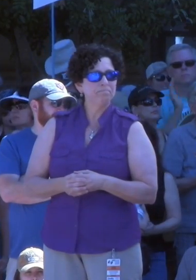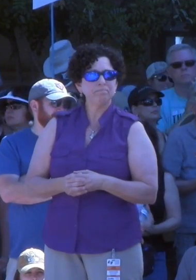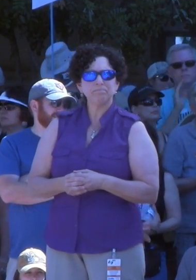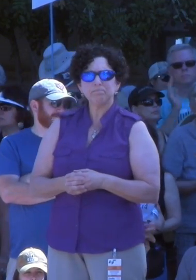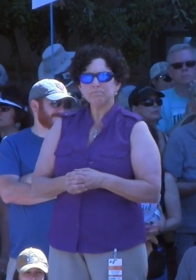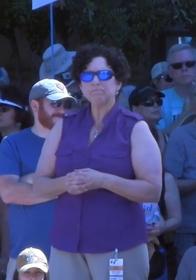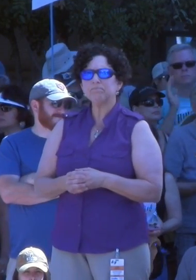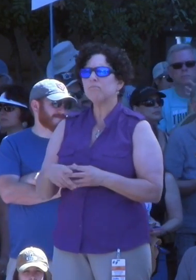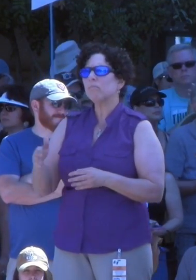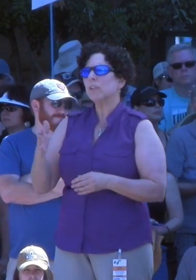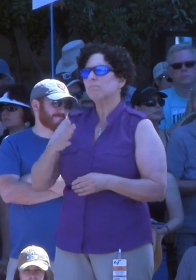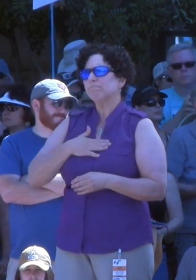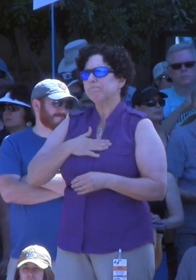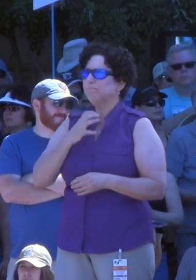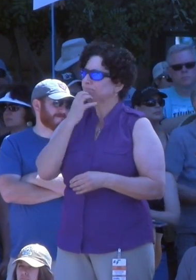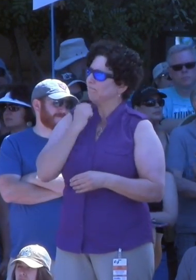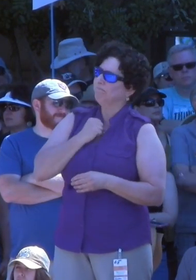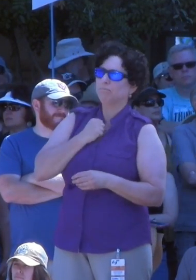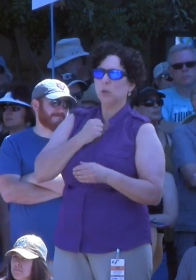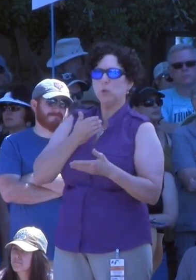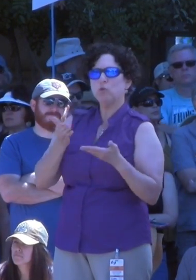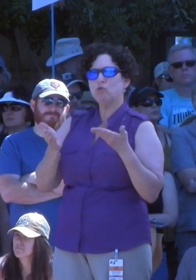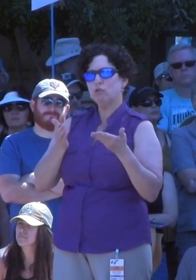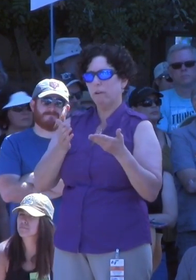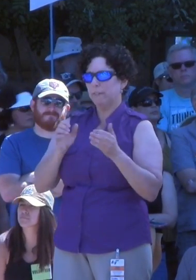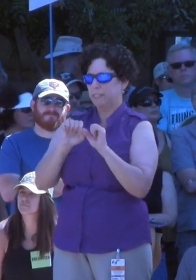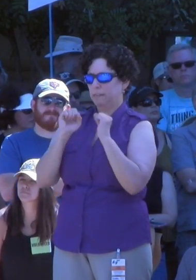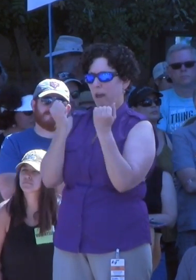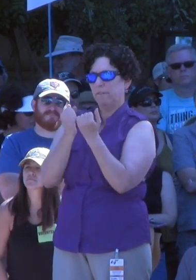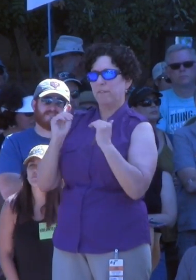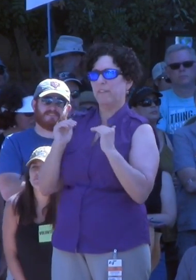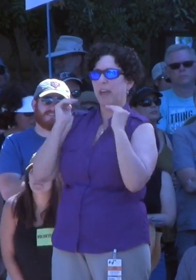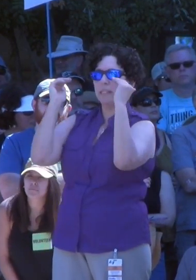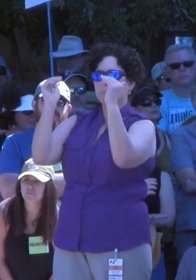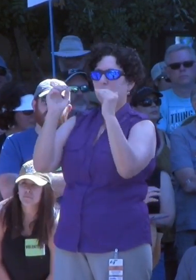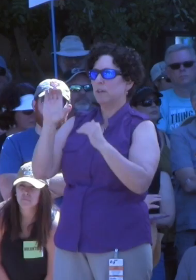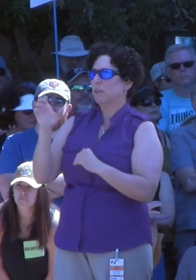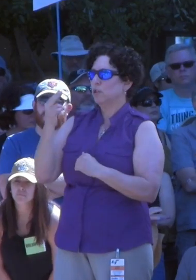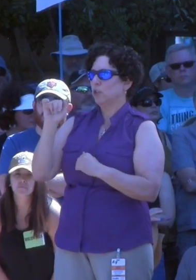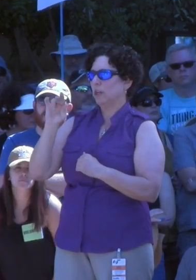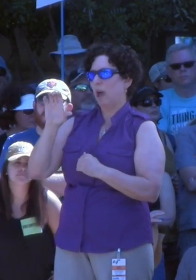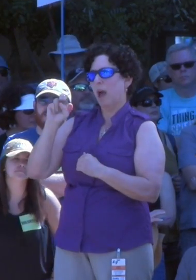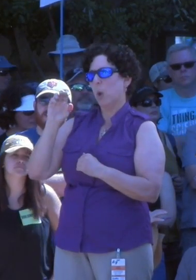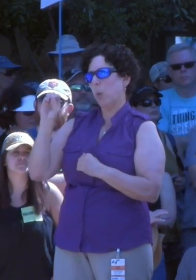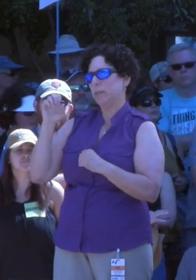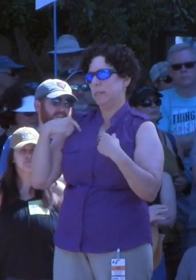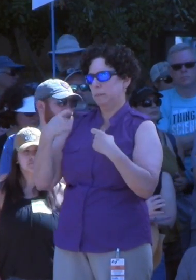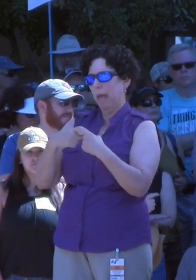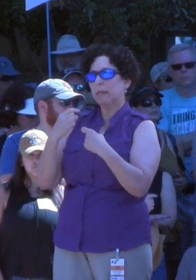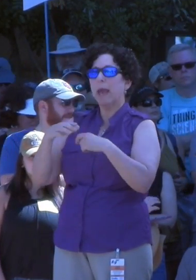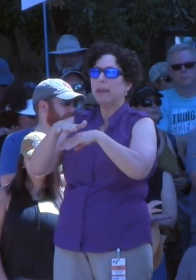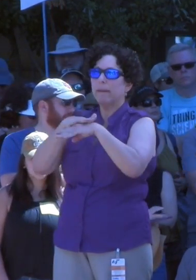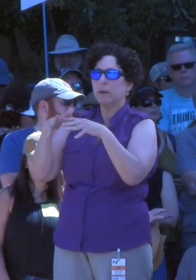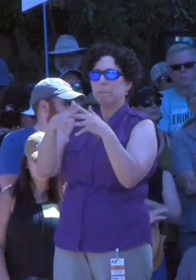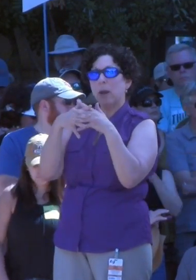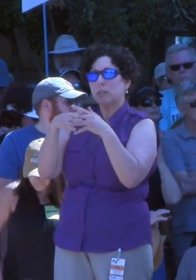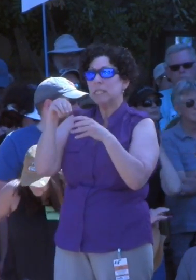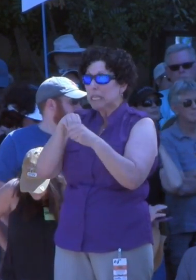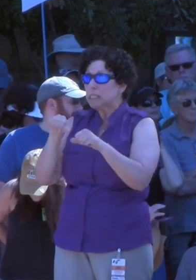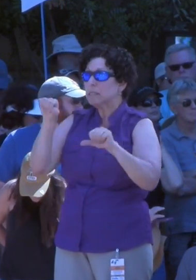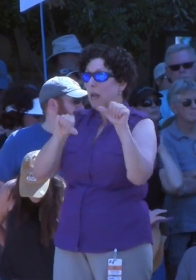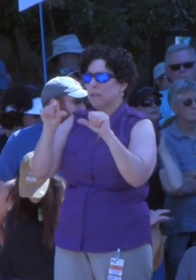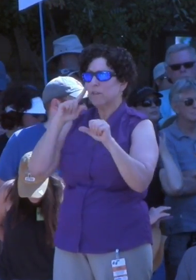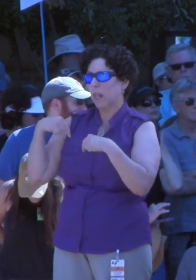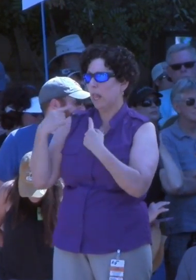I was privileged to serve as the president of the Society for the Advancement of Chicanos, Hispanics, and Native Americans in Science for the last